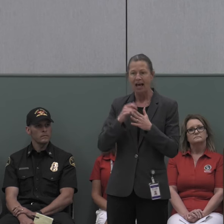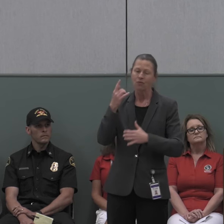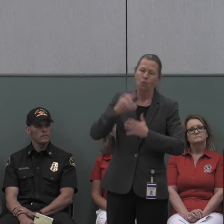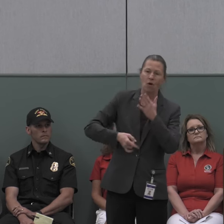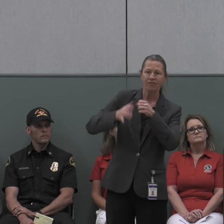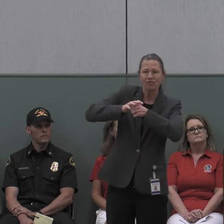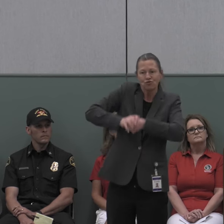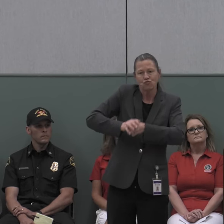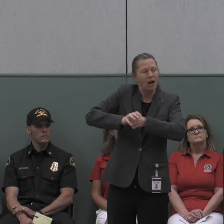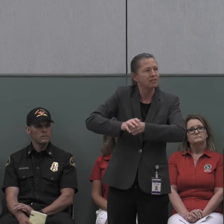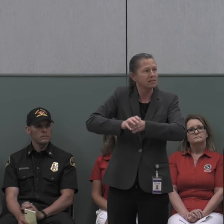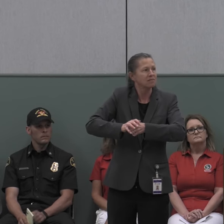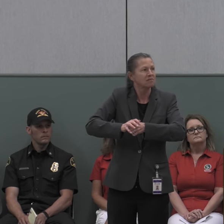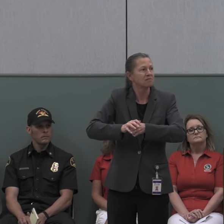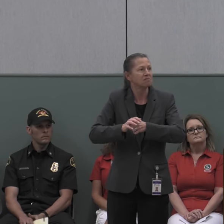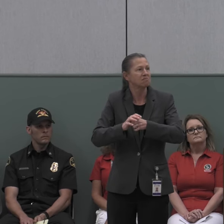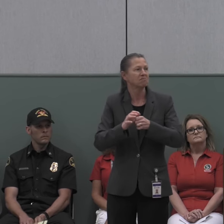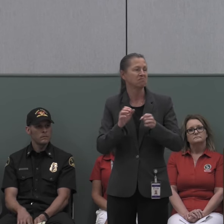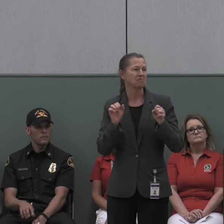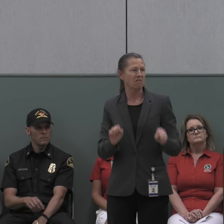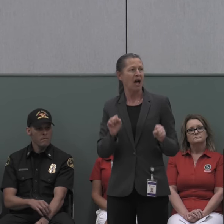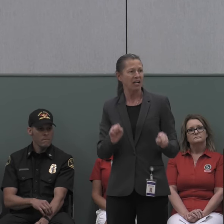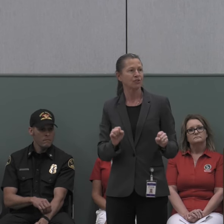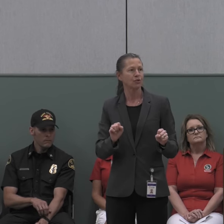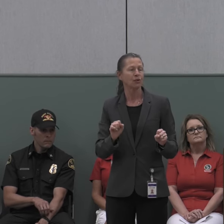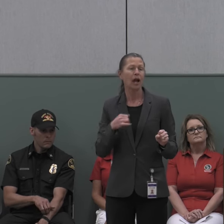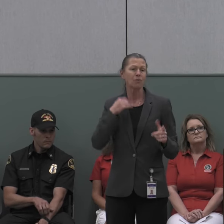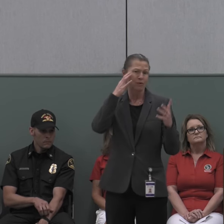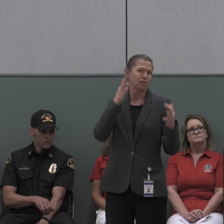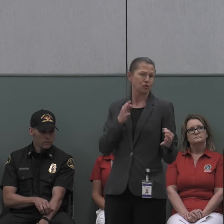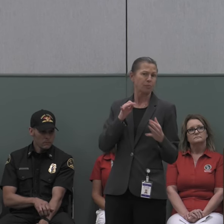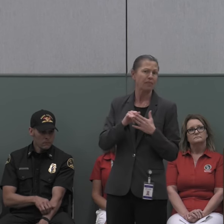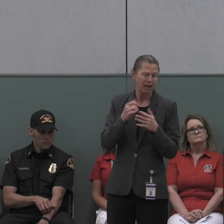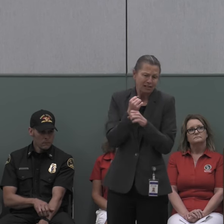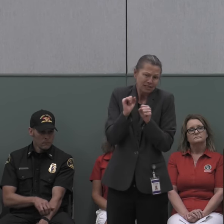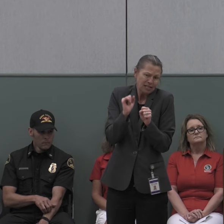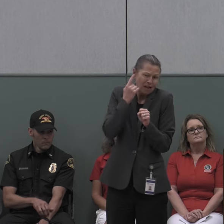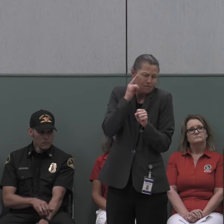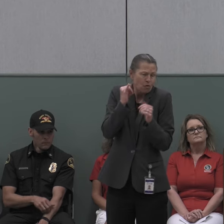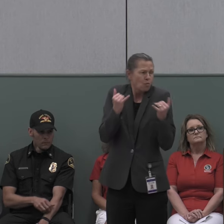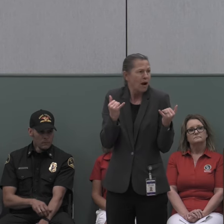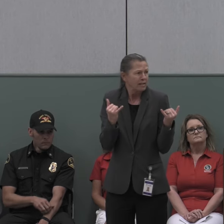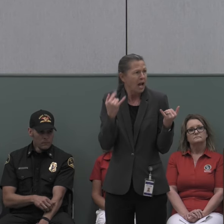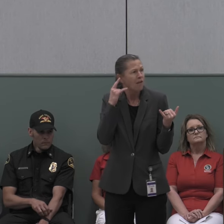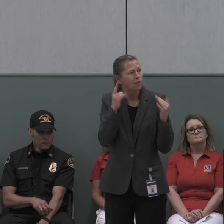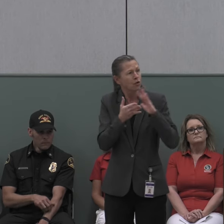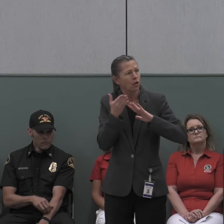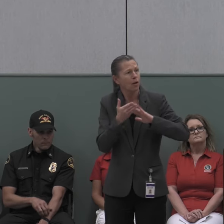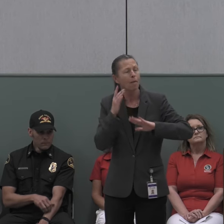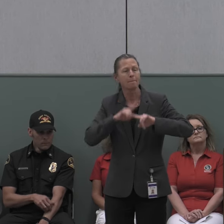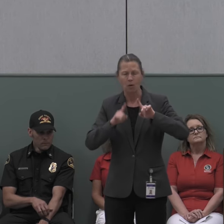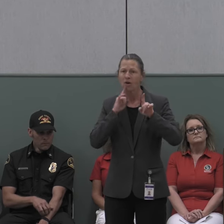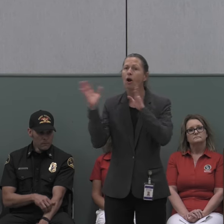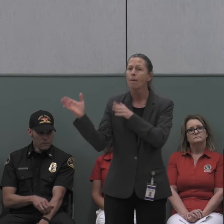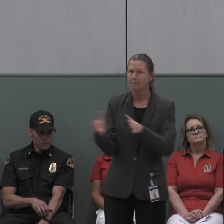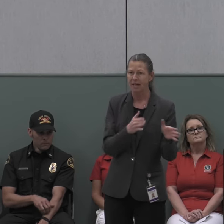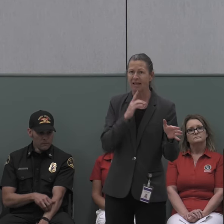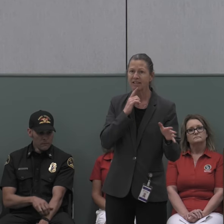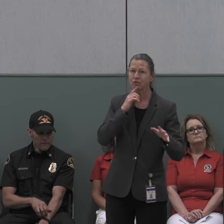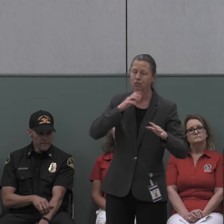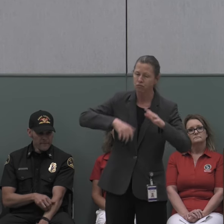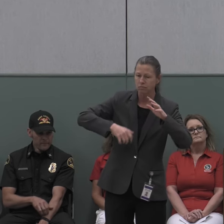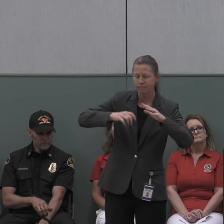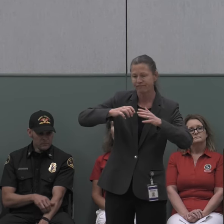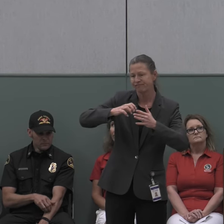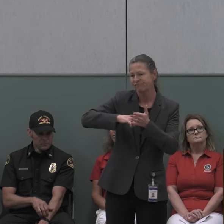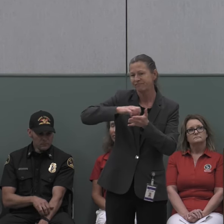have determined that the condition is safe for operation. However, we are planning some excavations to do visual inspections on